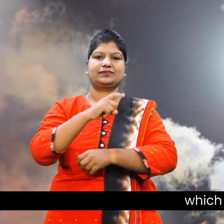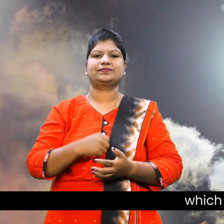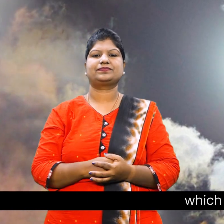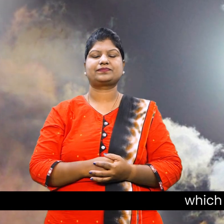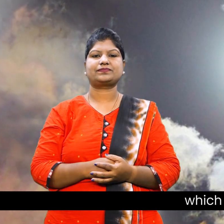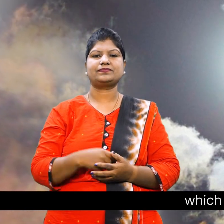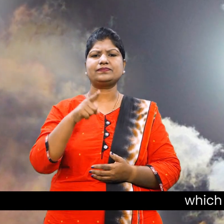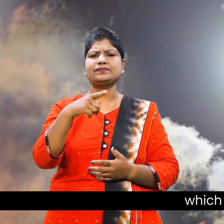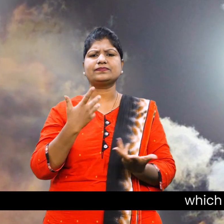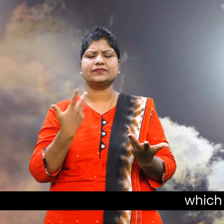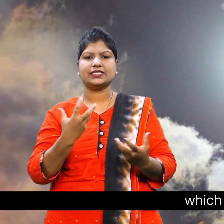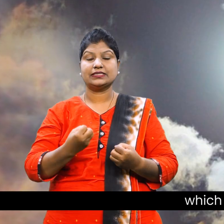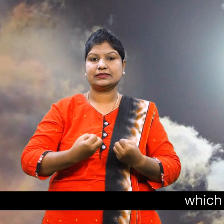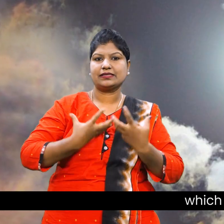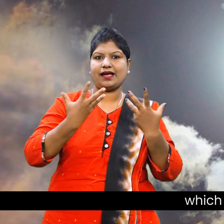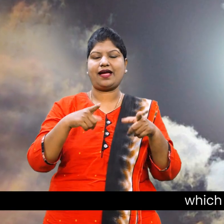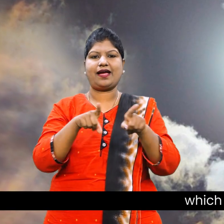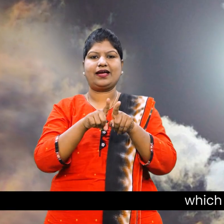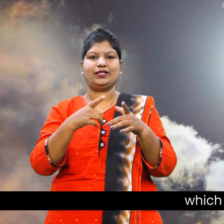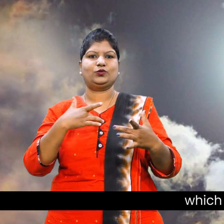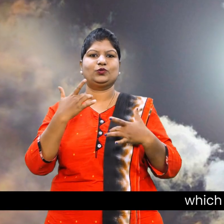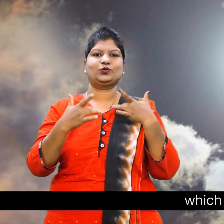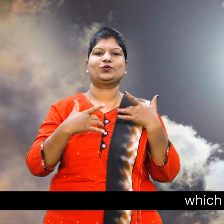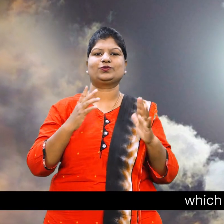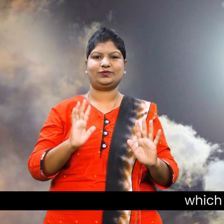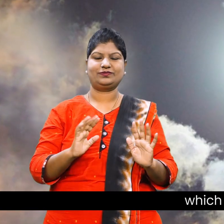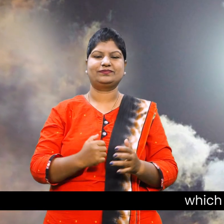which arouses curiosity.